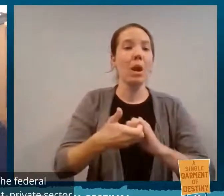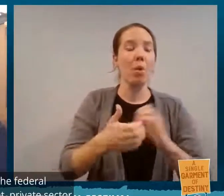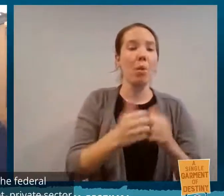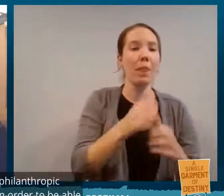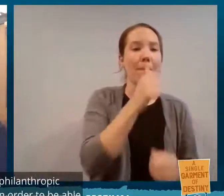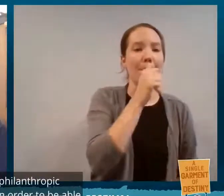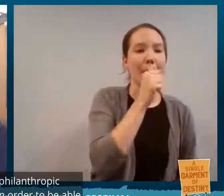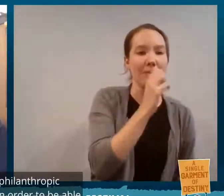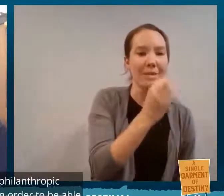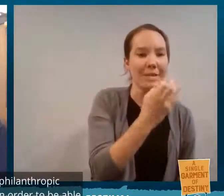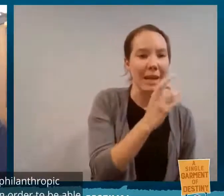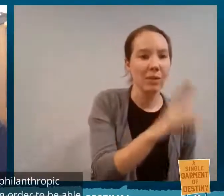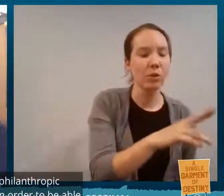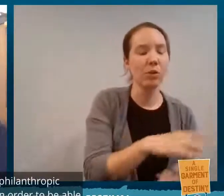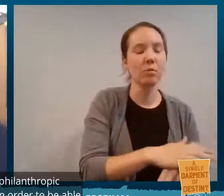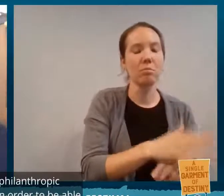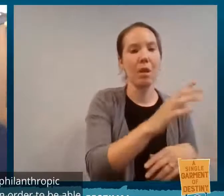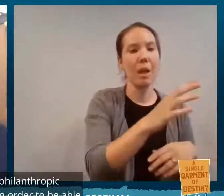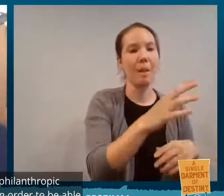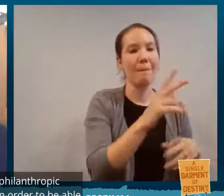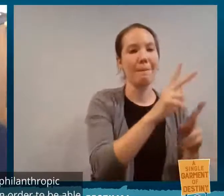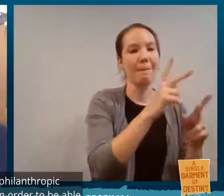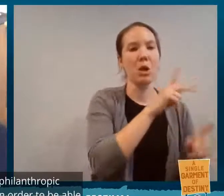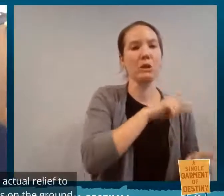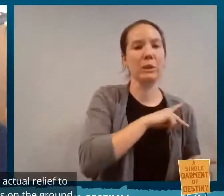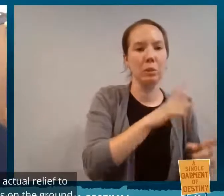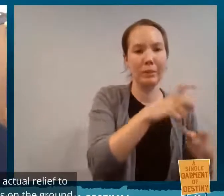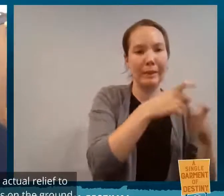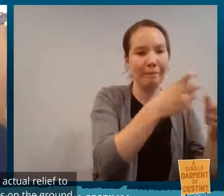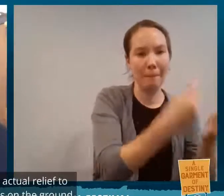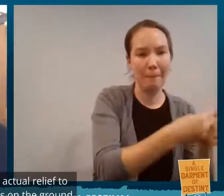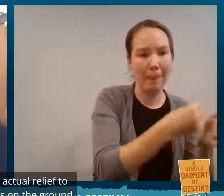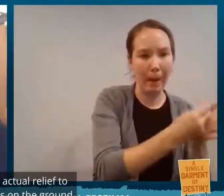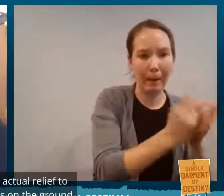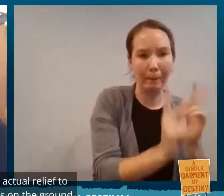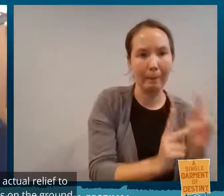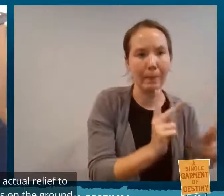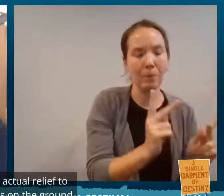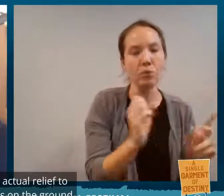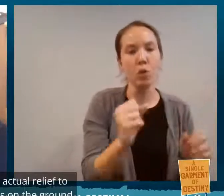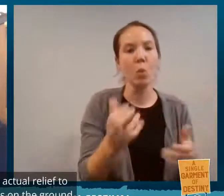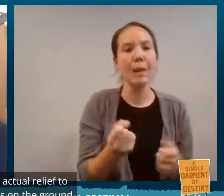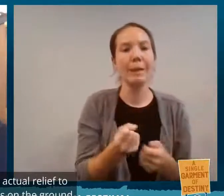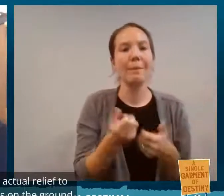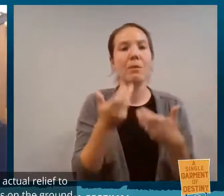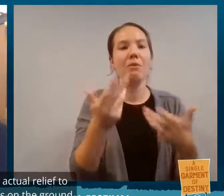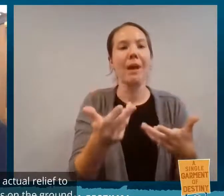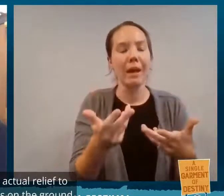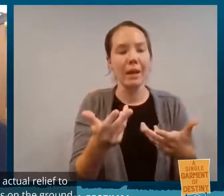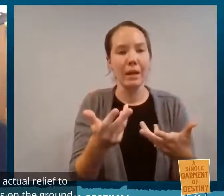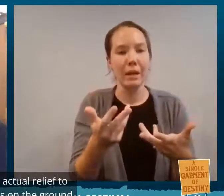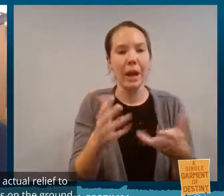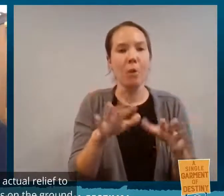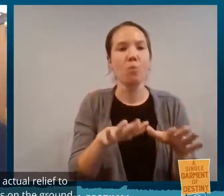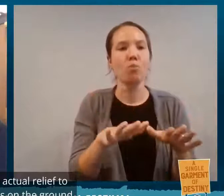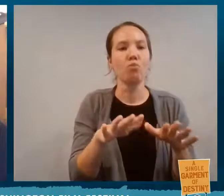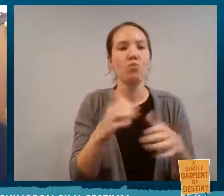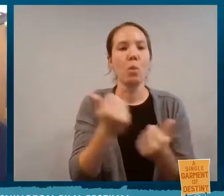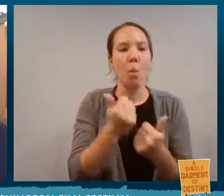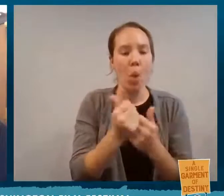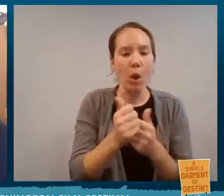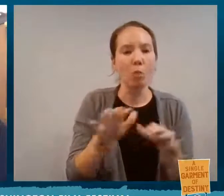private sector, the philanthropic community, in order to be able to provide actual relief to communities on the